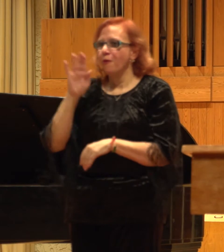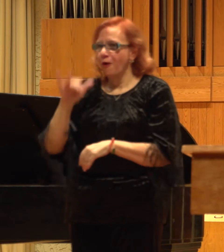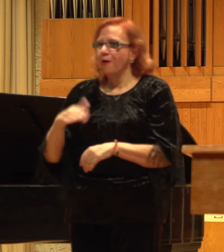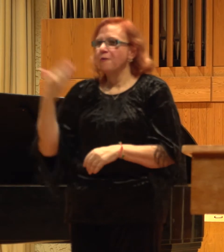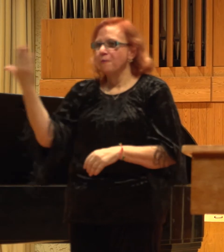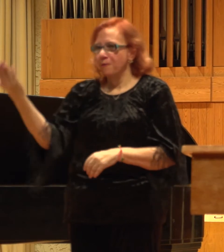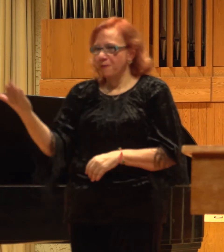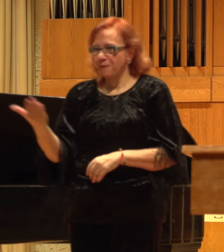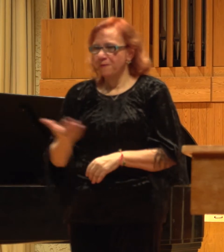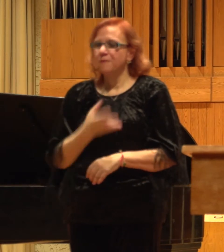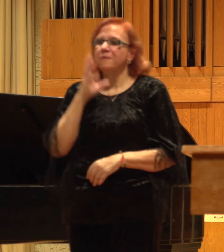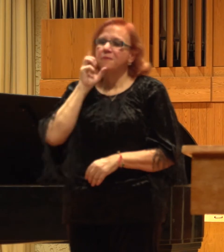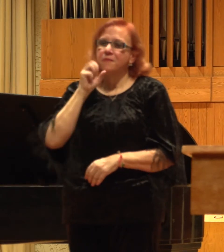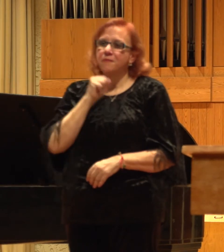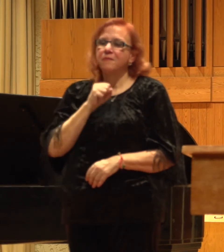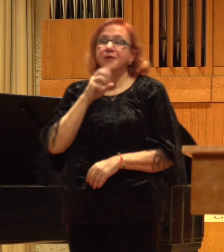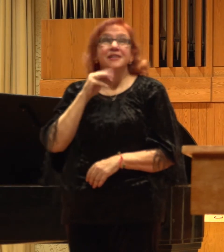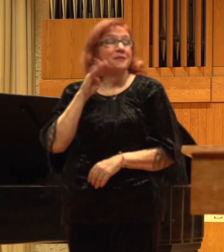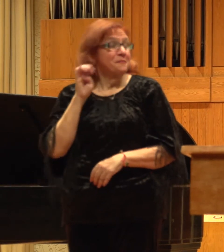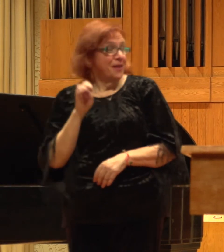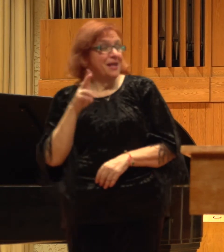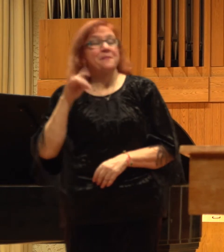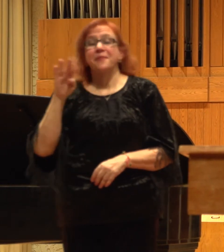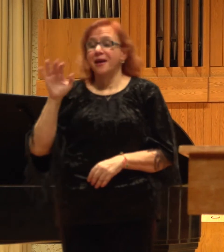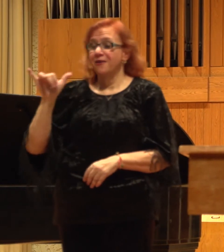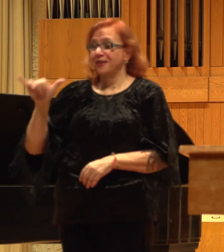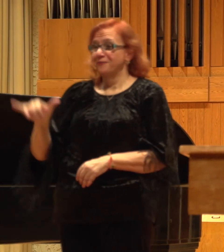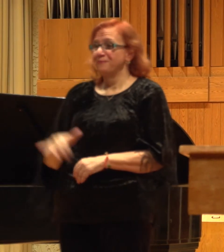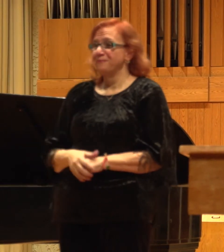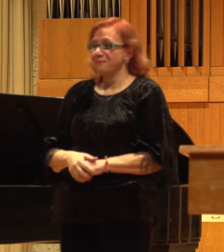make welcome Miss Mary Maggie Perry.